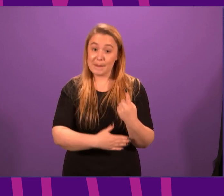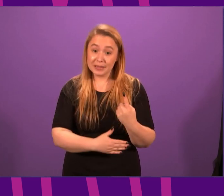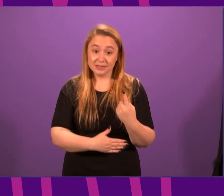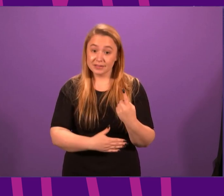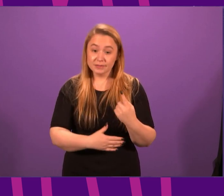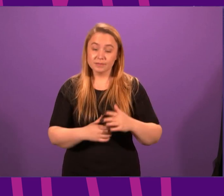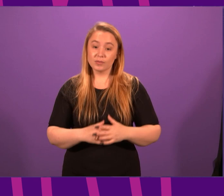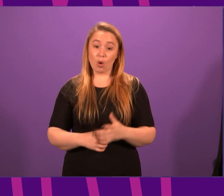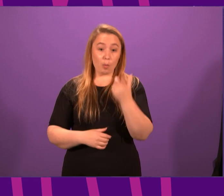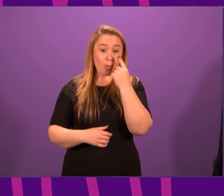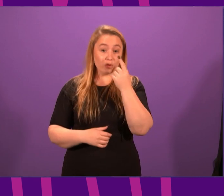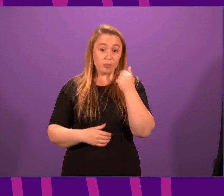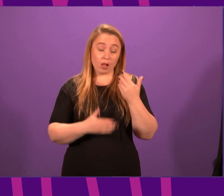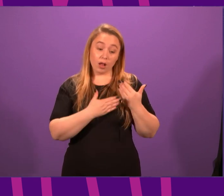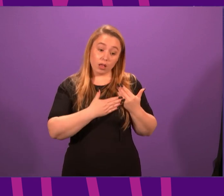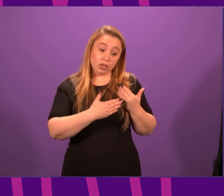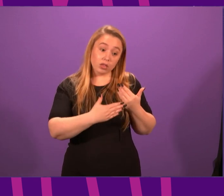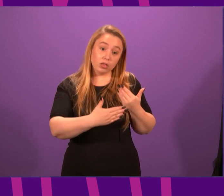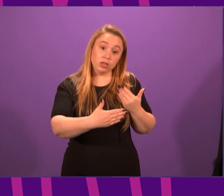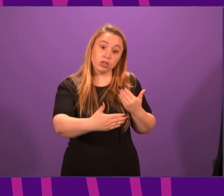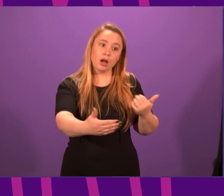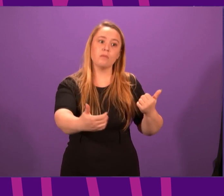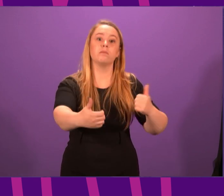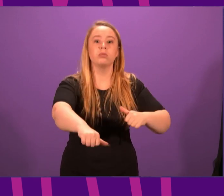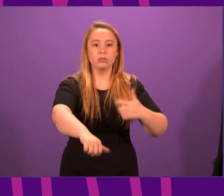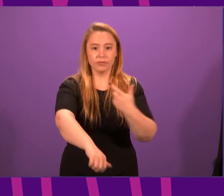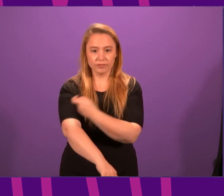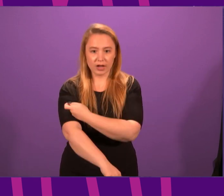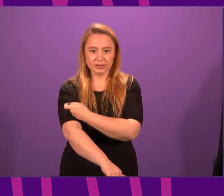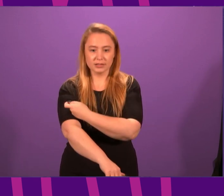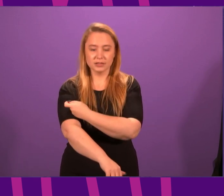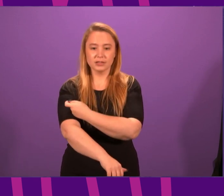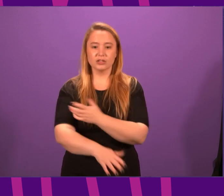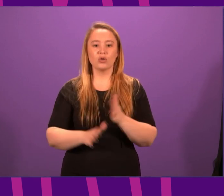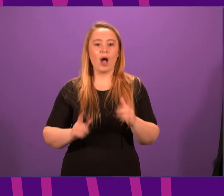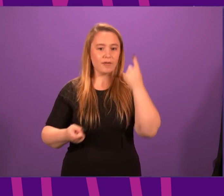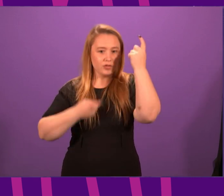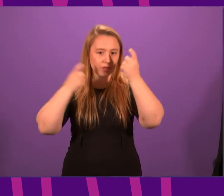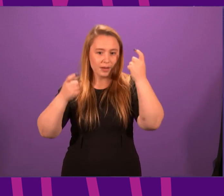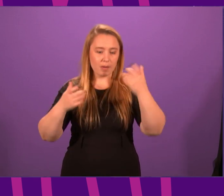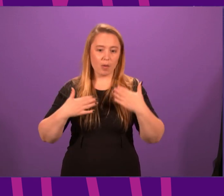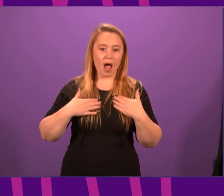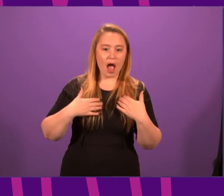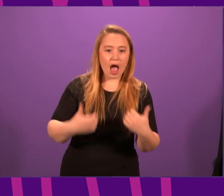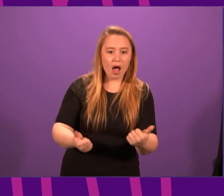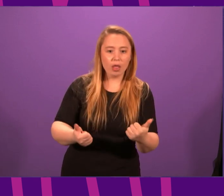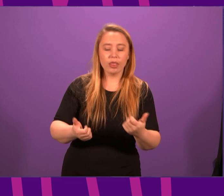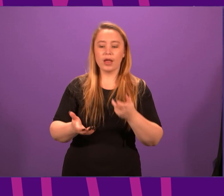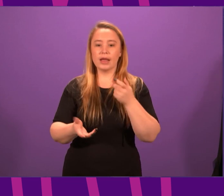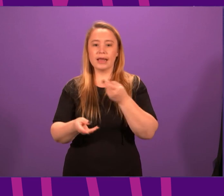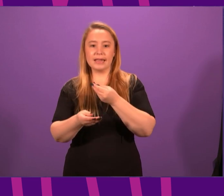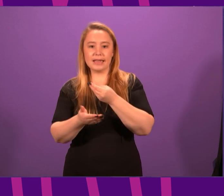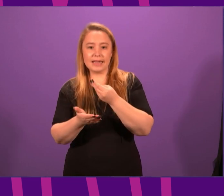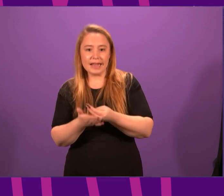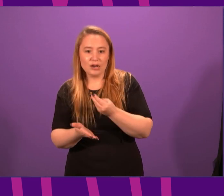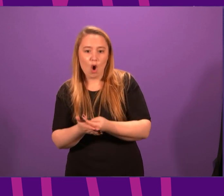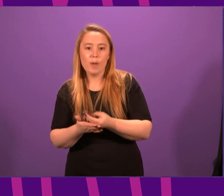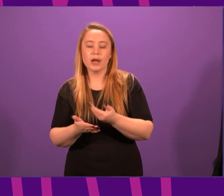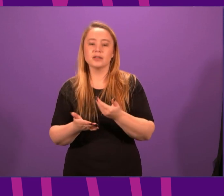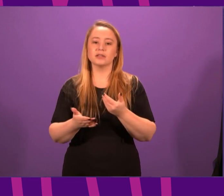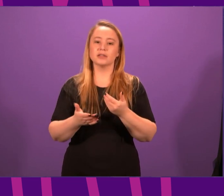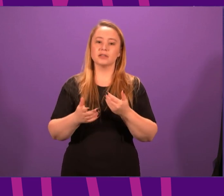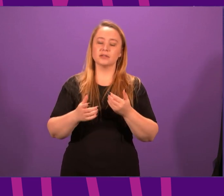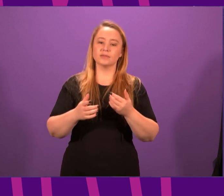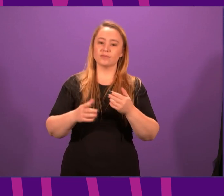know about the various competing harms on health, on societal and also on economic. We understand that. But